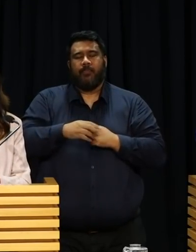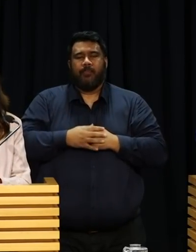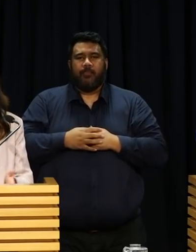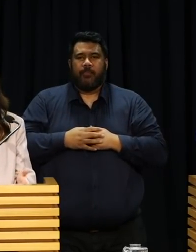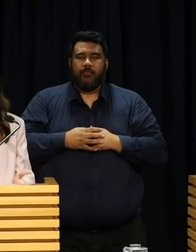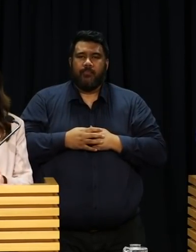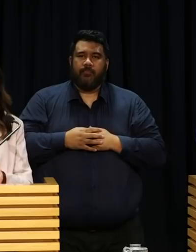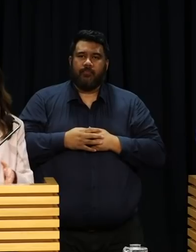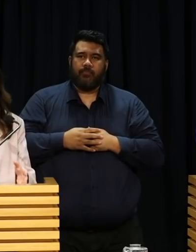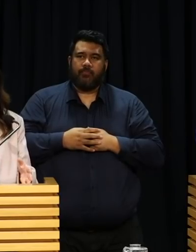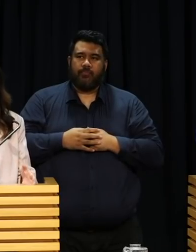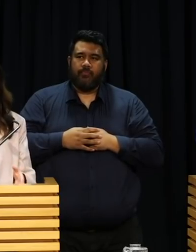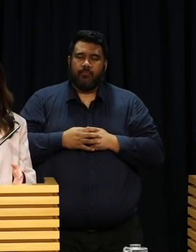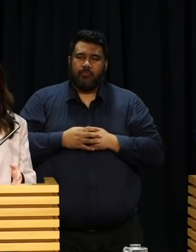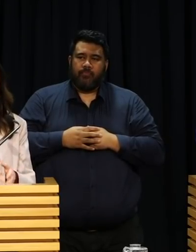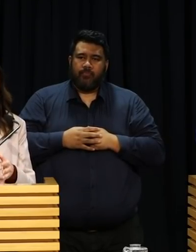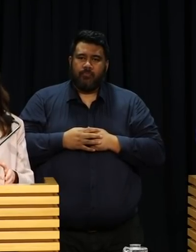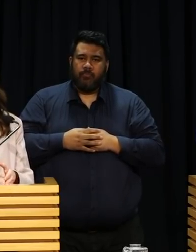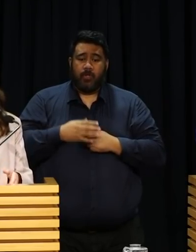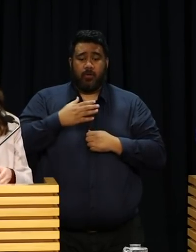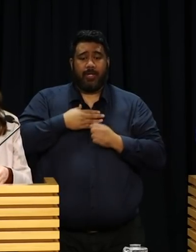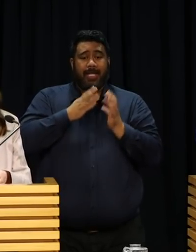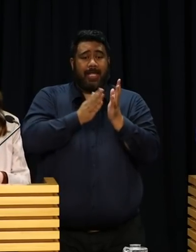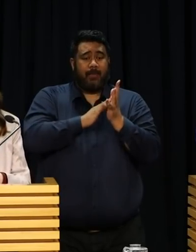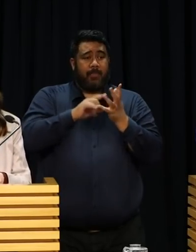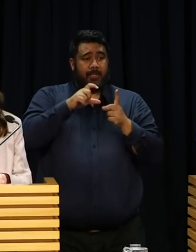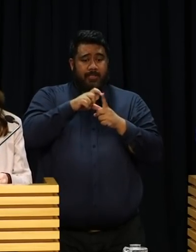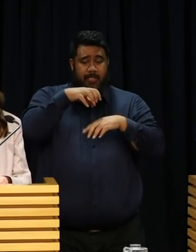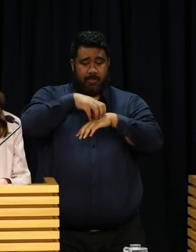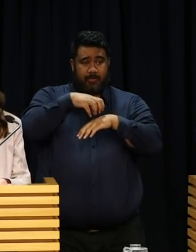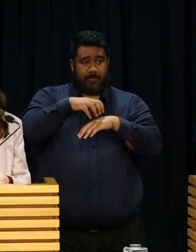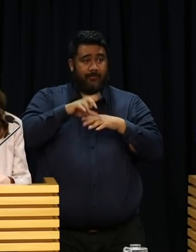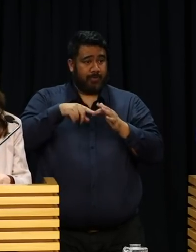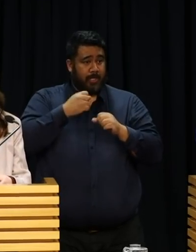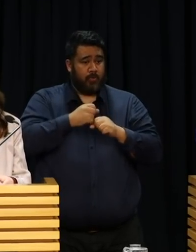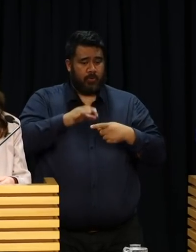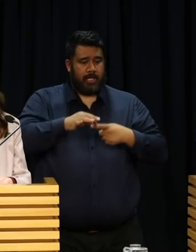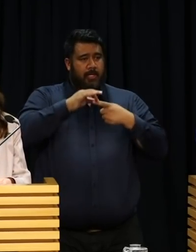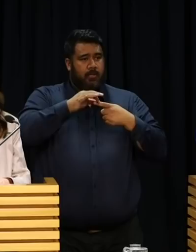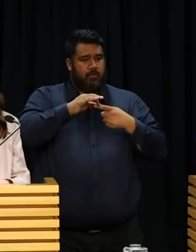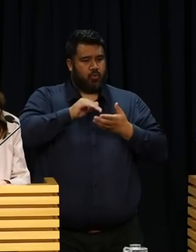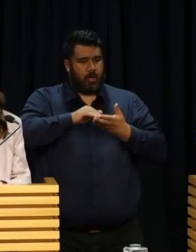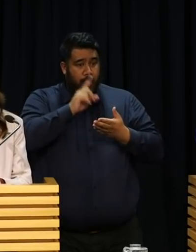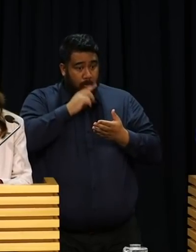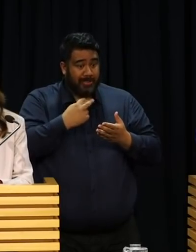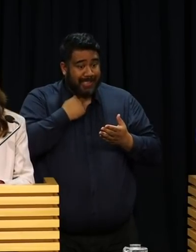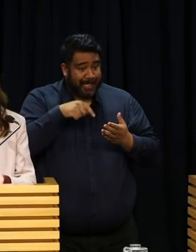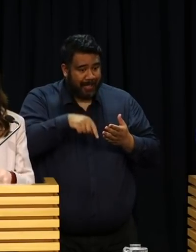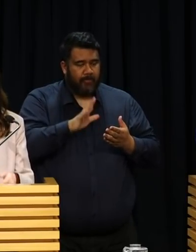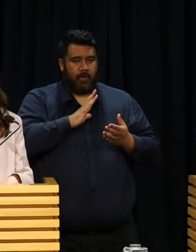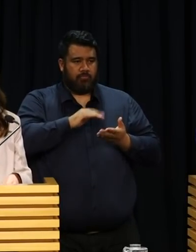We've allowed exception within MSD to be able to provide support for those who have been legitimately stranded, and that's something that